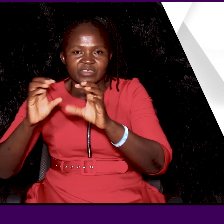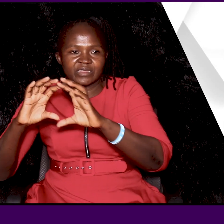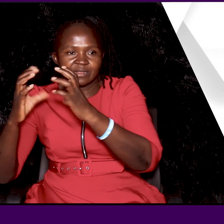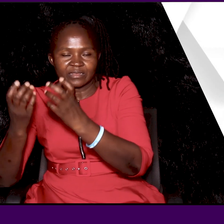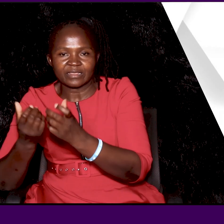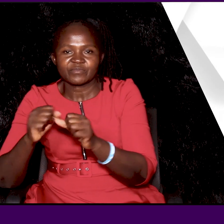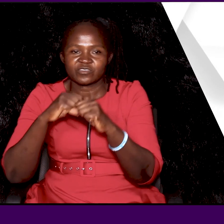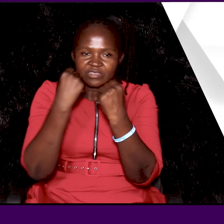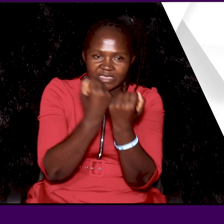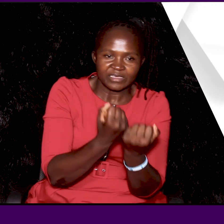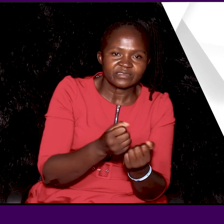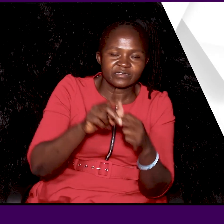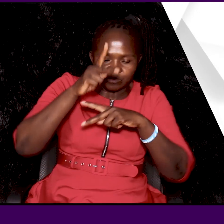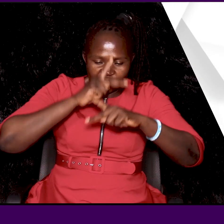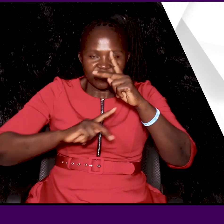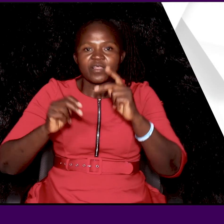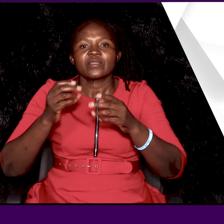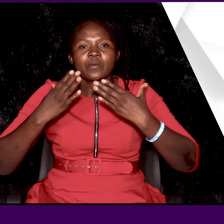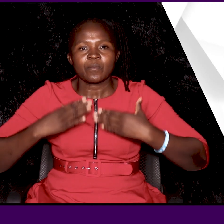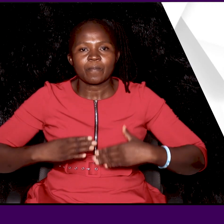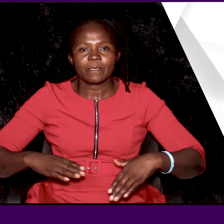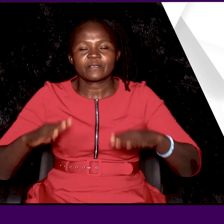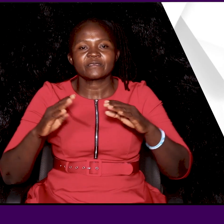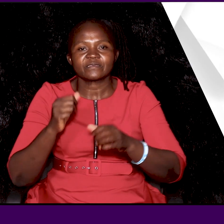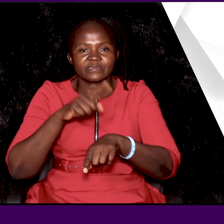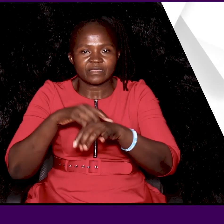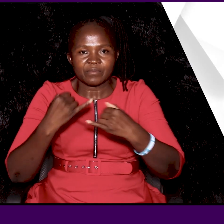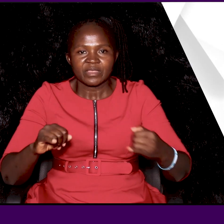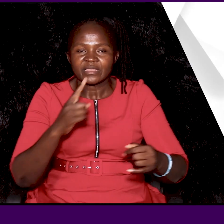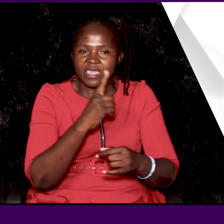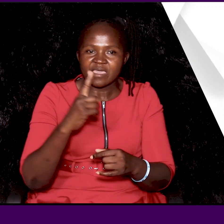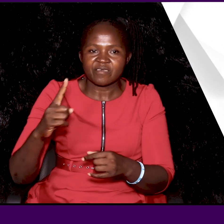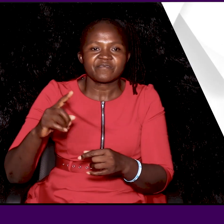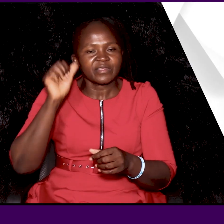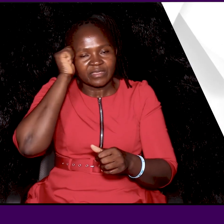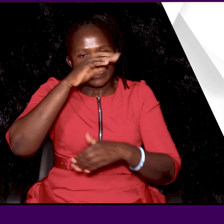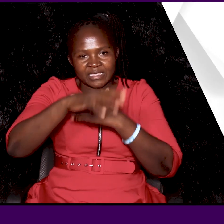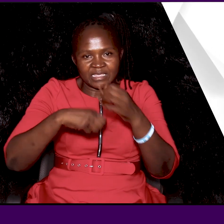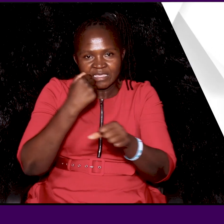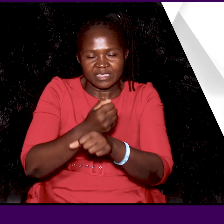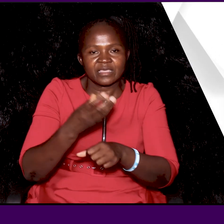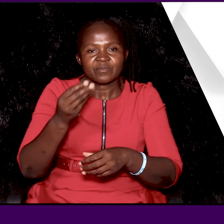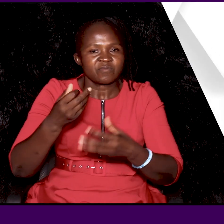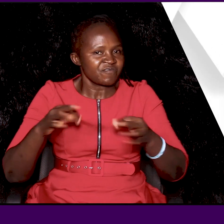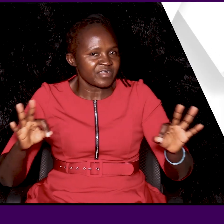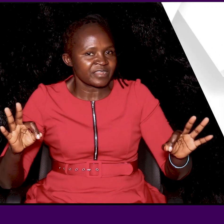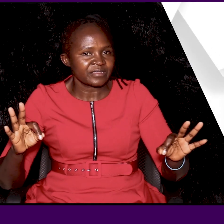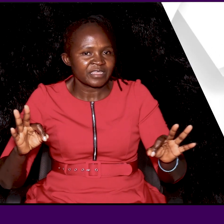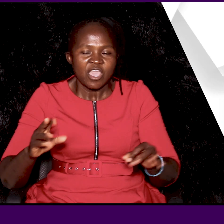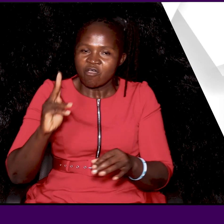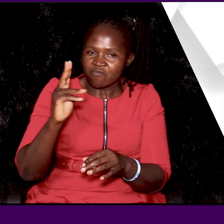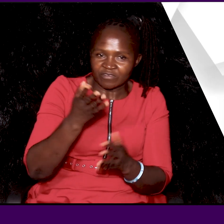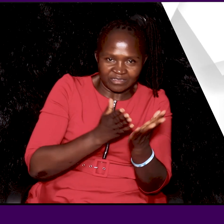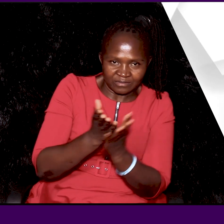societies, and professional bodies. The timeline is every academic year and the cost is free. The